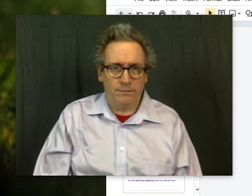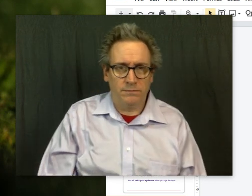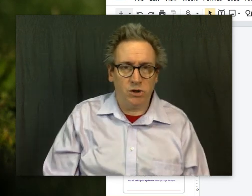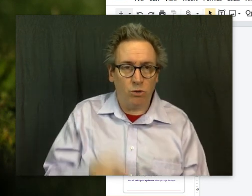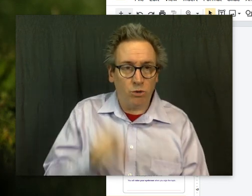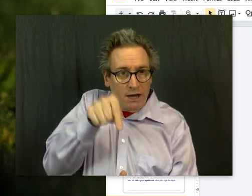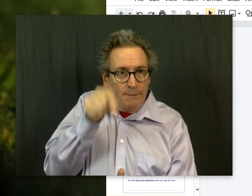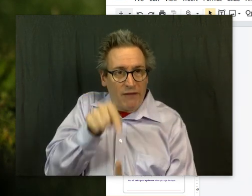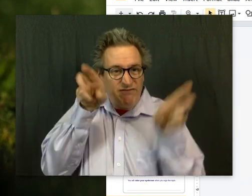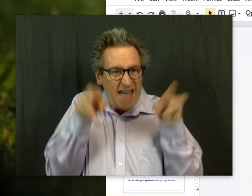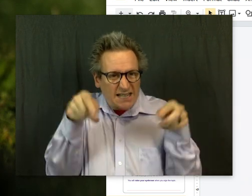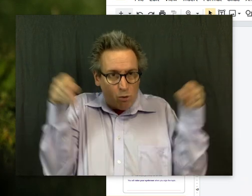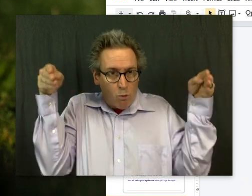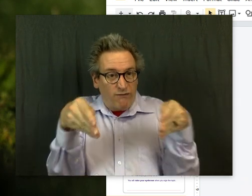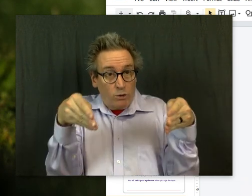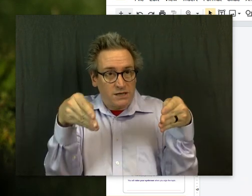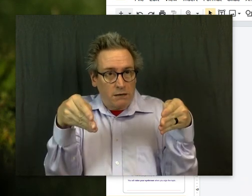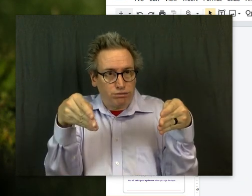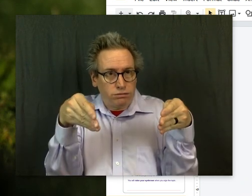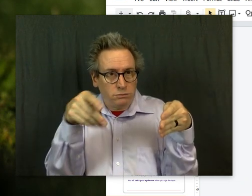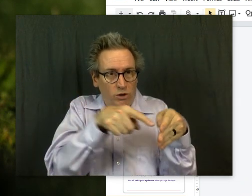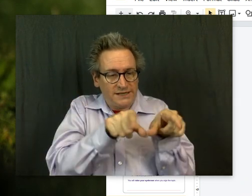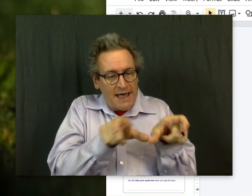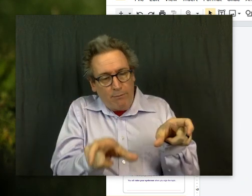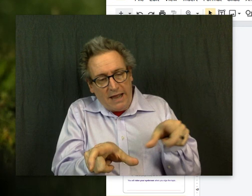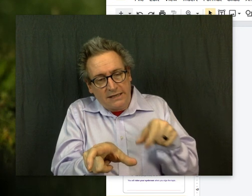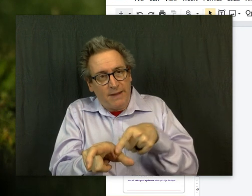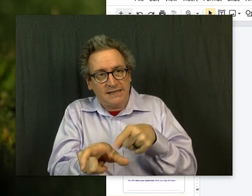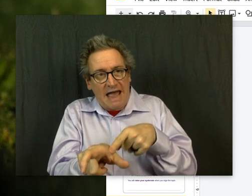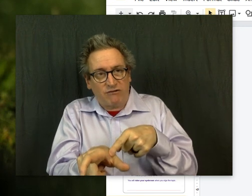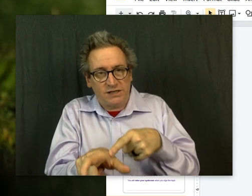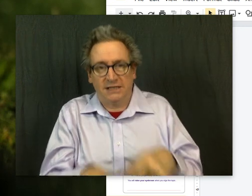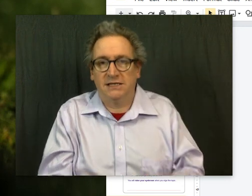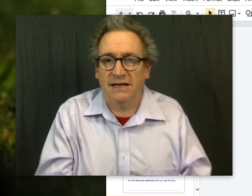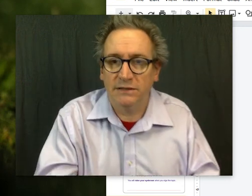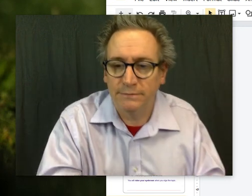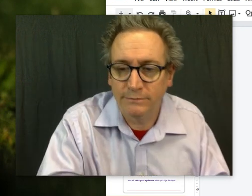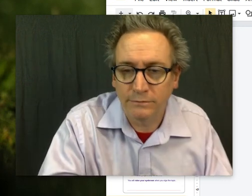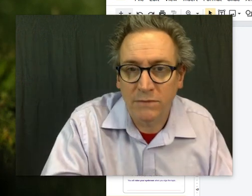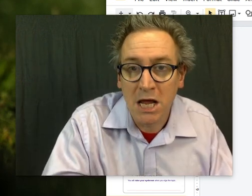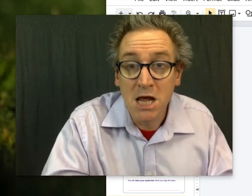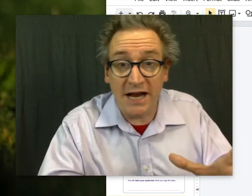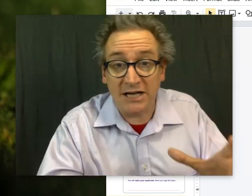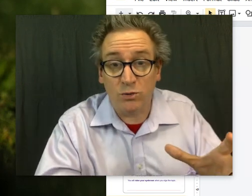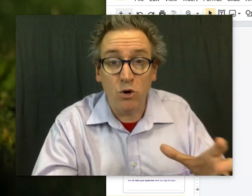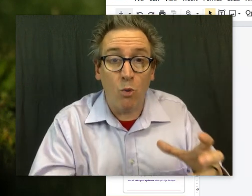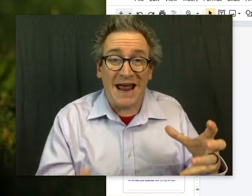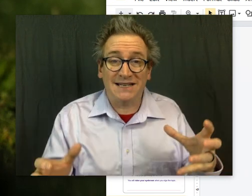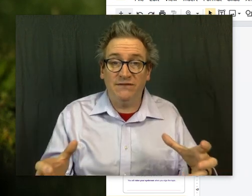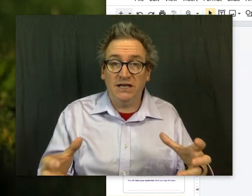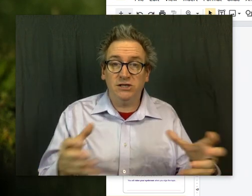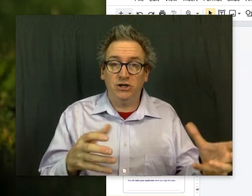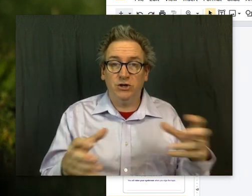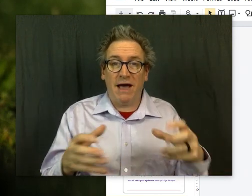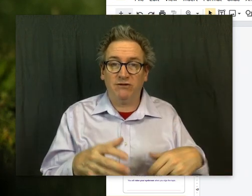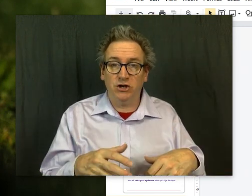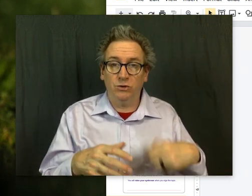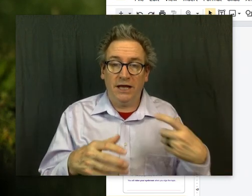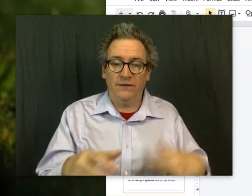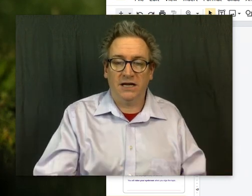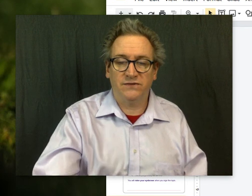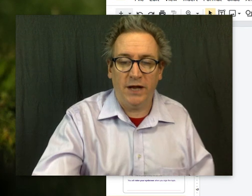Right? So we're talking about that's what we're focused on. What's that blank space after 67? The next one, what activities do you